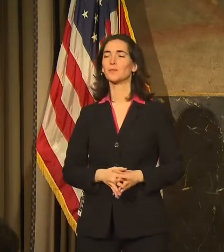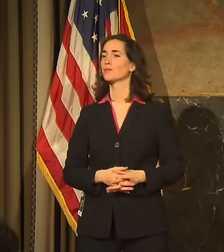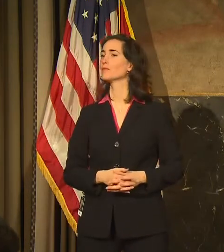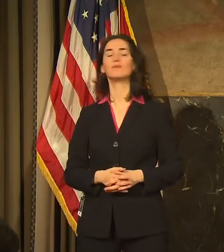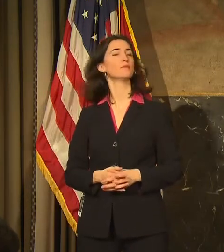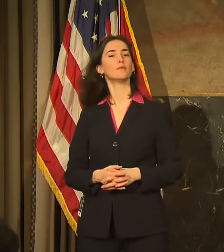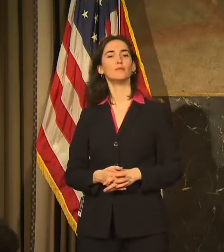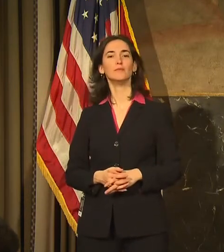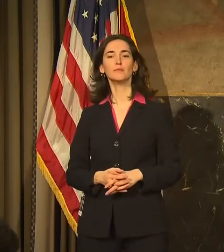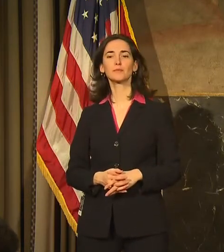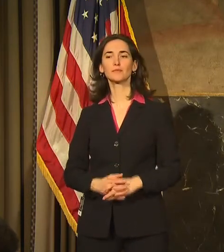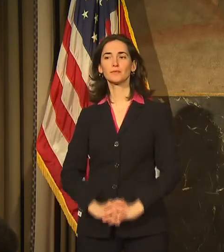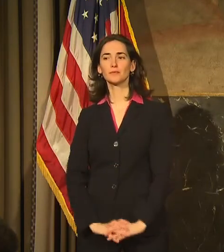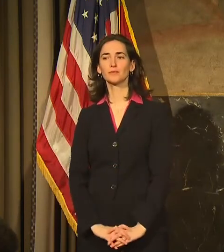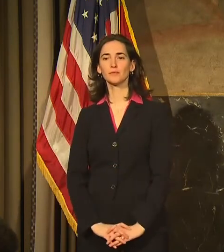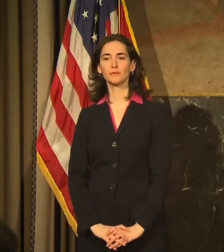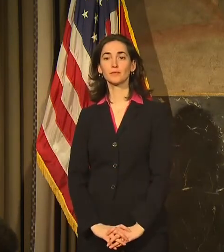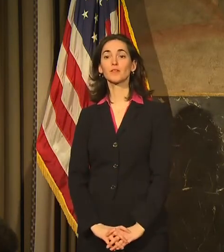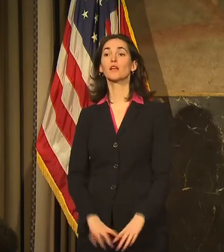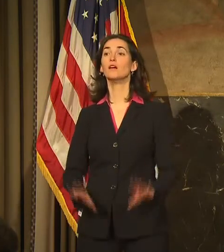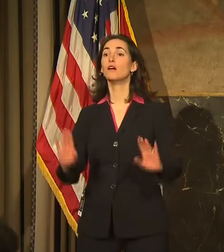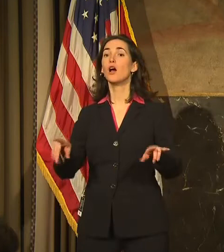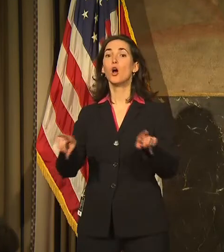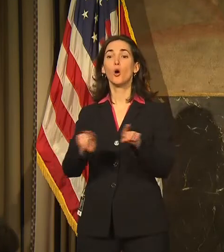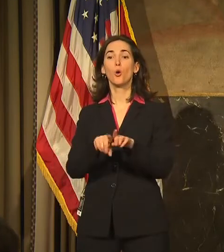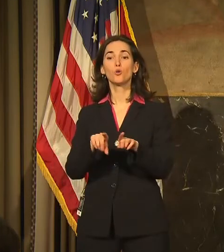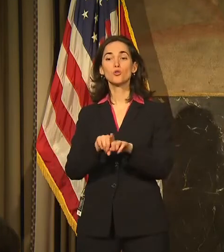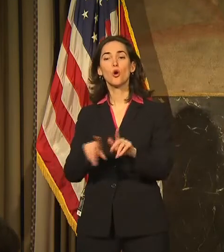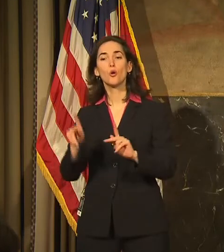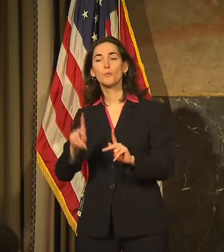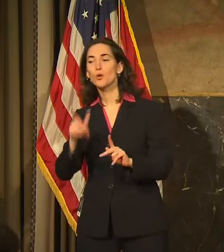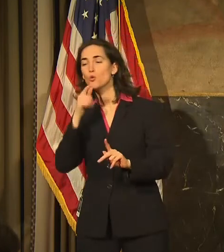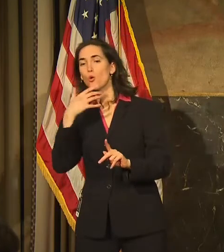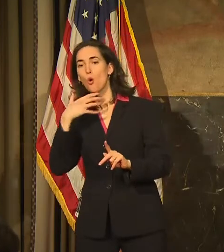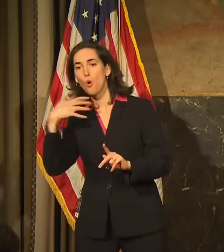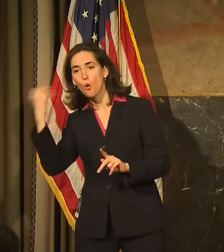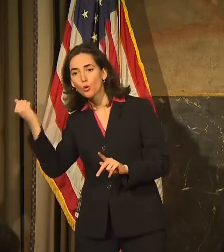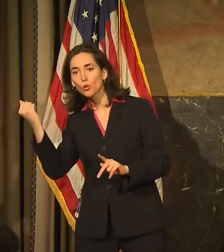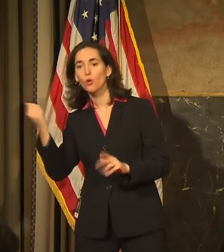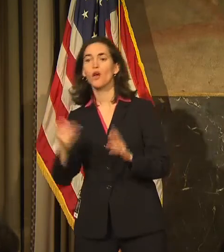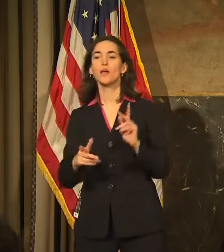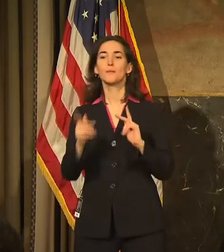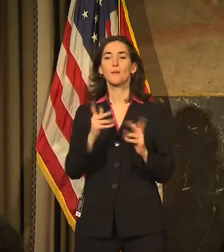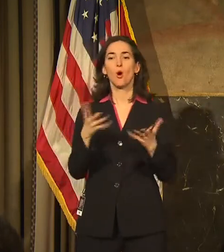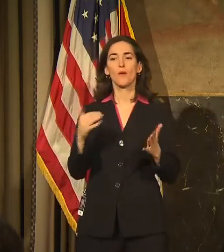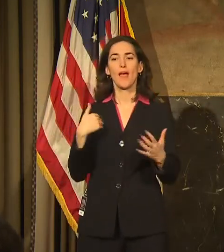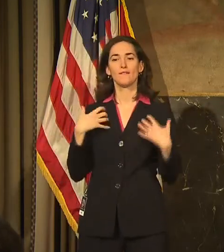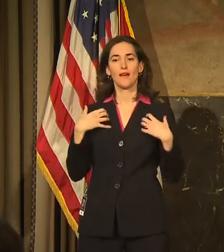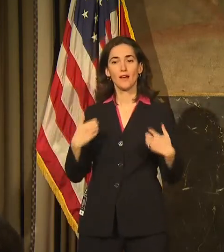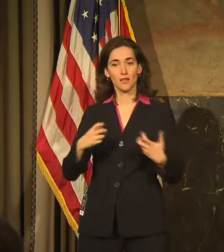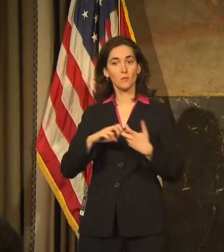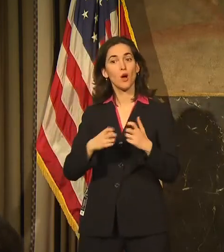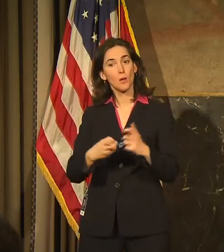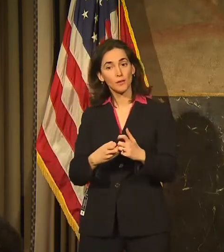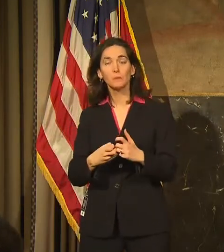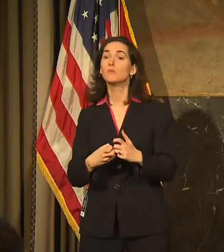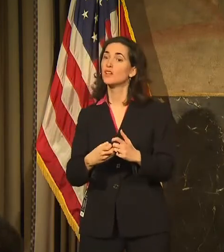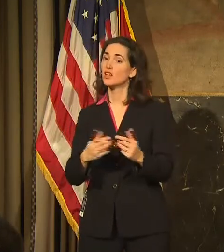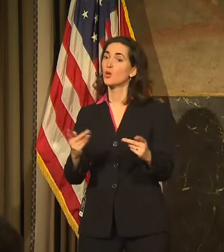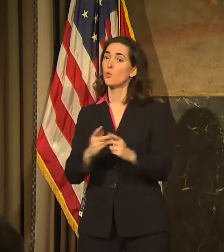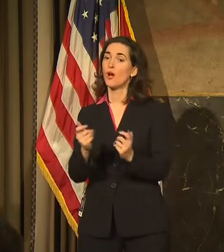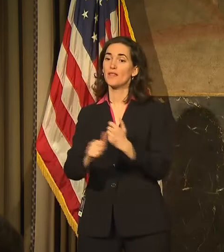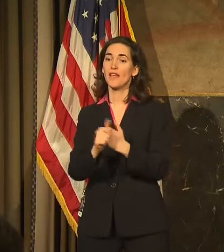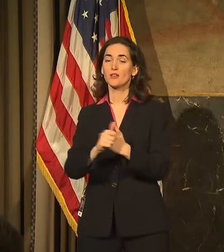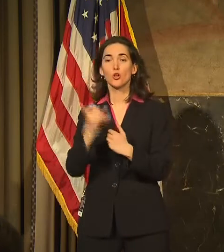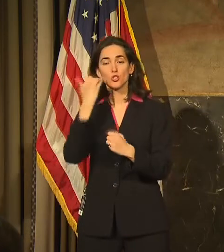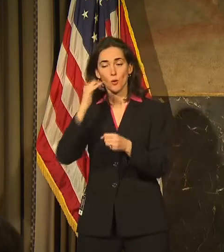We also know that older people and those with certain comorbid health conditions are at greater risk for having a poor outcome